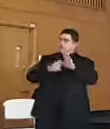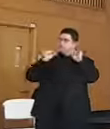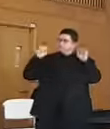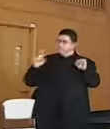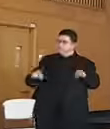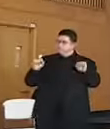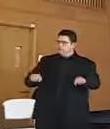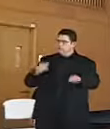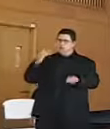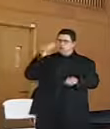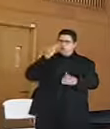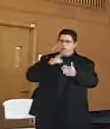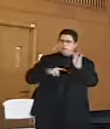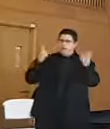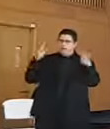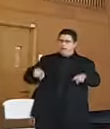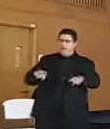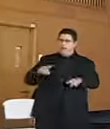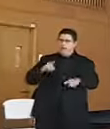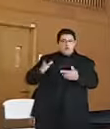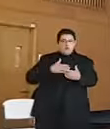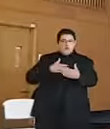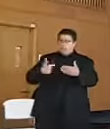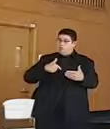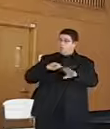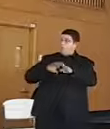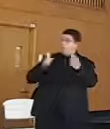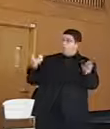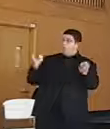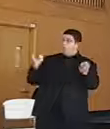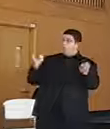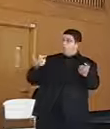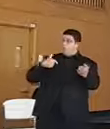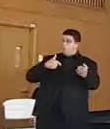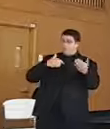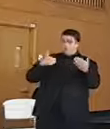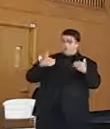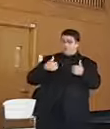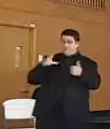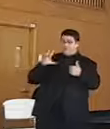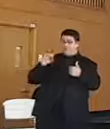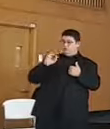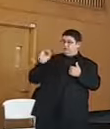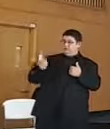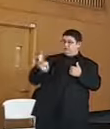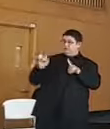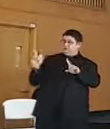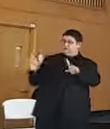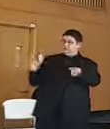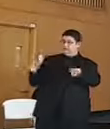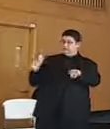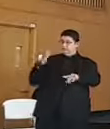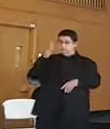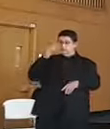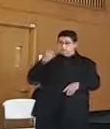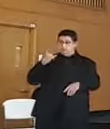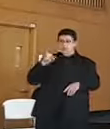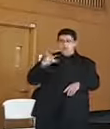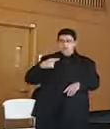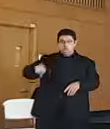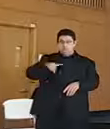will happen, such as although we've opened up, we've had days with 30% attendance because you have to keep out those who